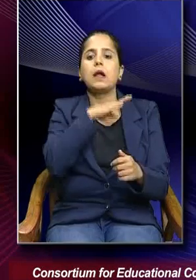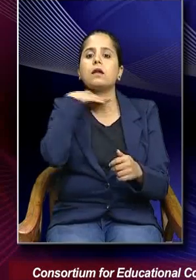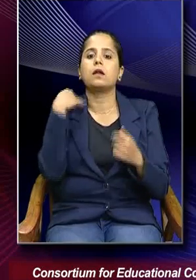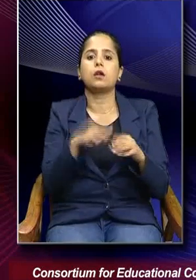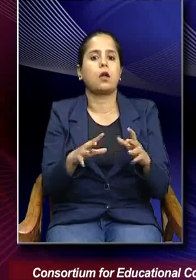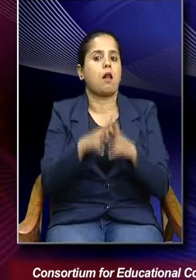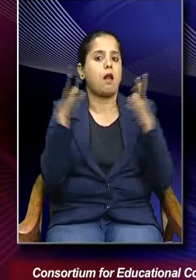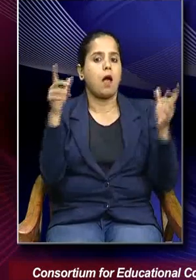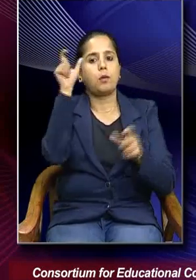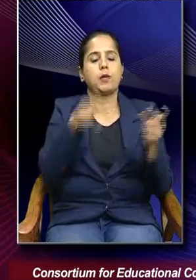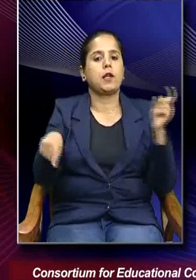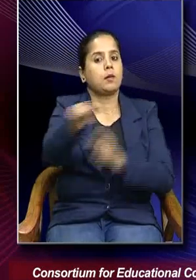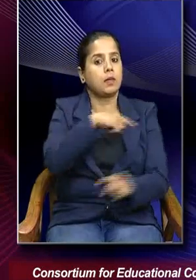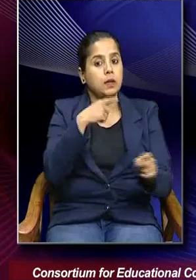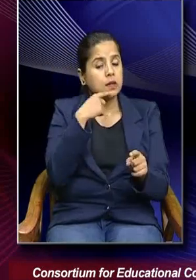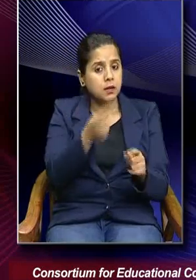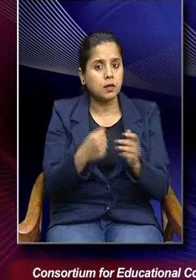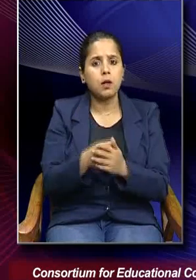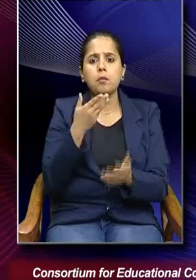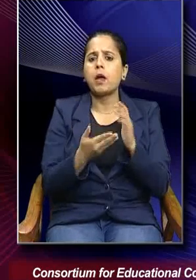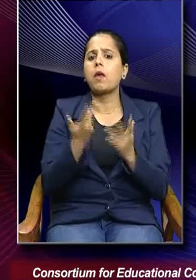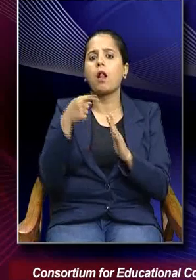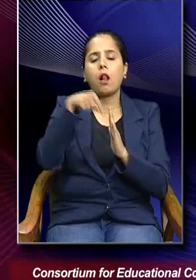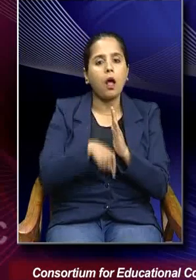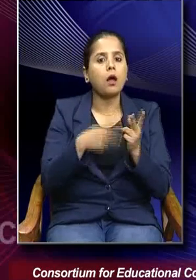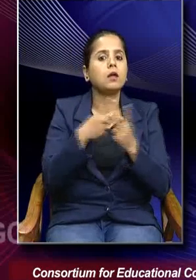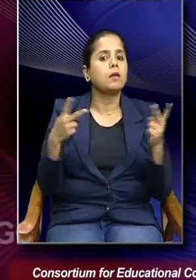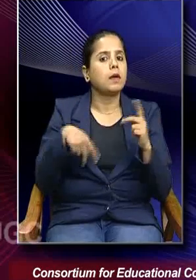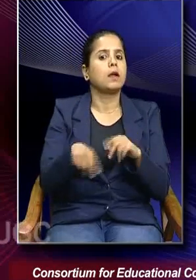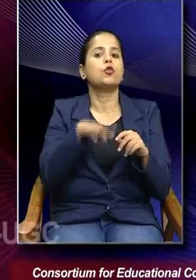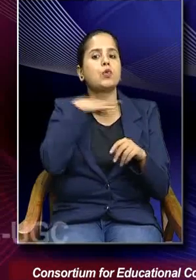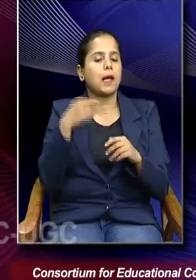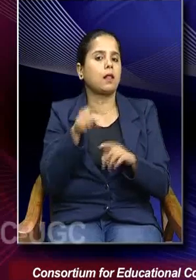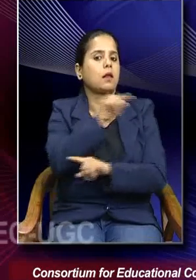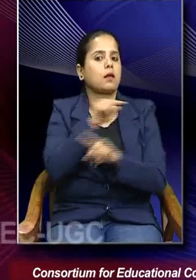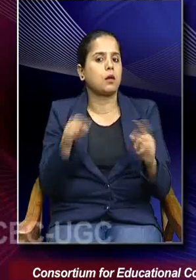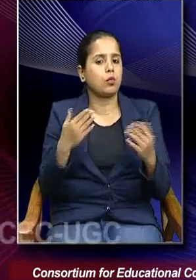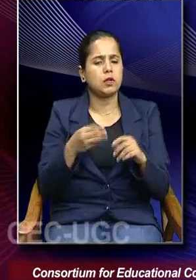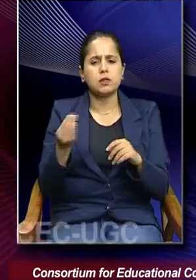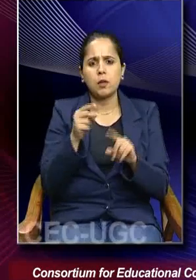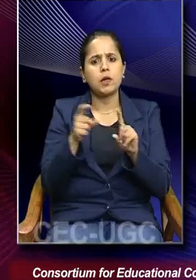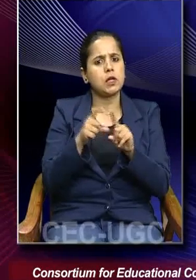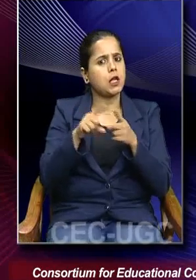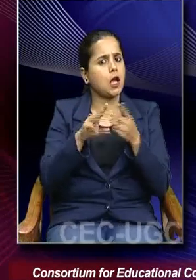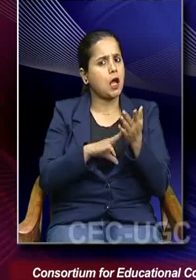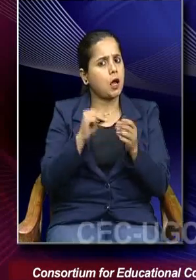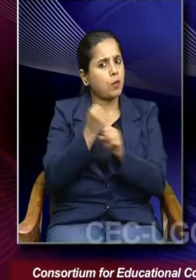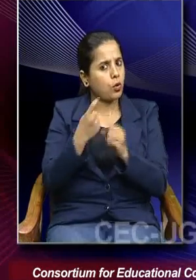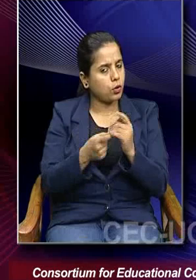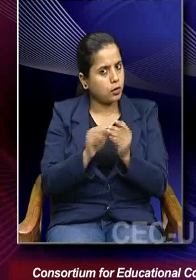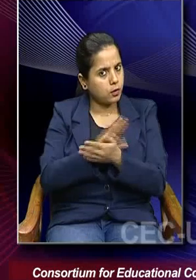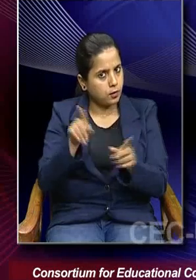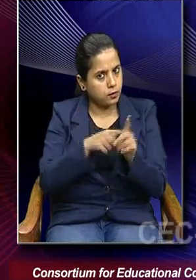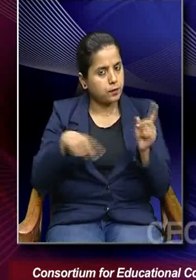large population, and it will lead to a decline in death rate. Some of the demographic measures used in relation to fertility